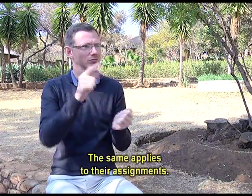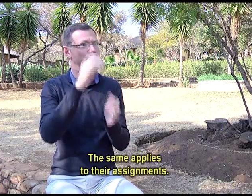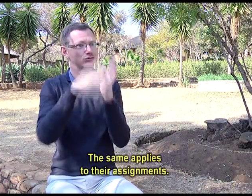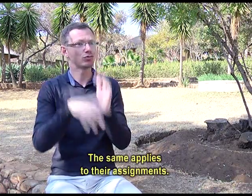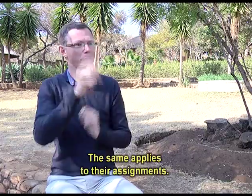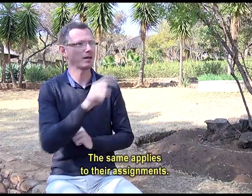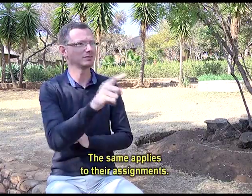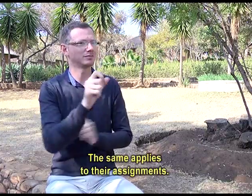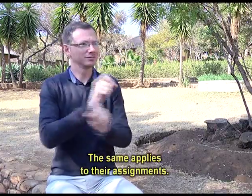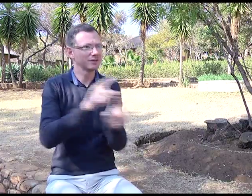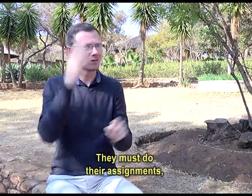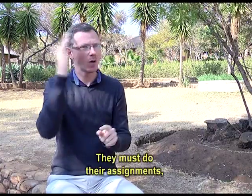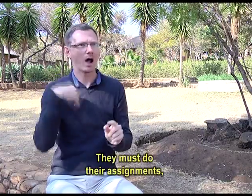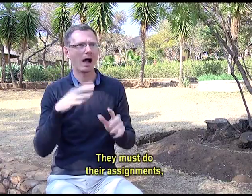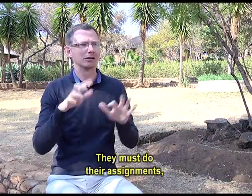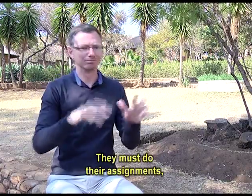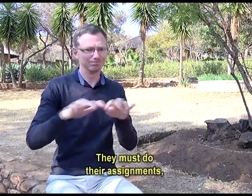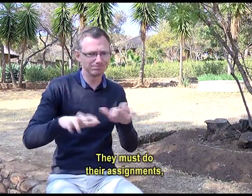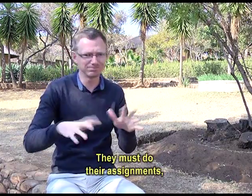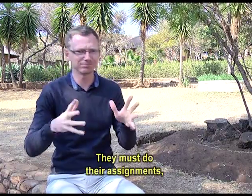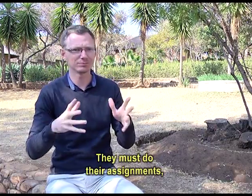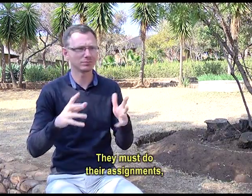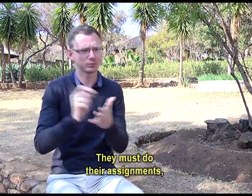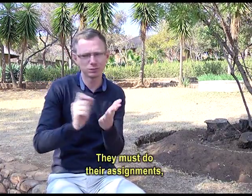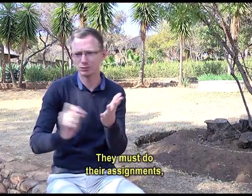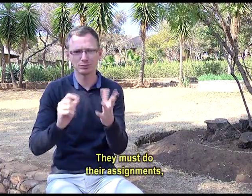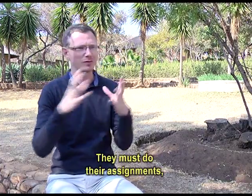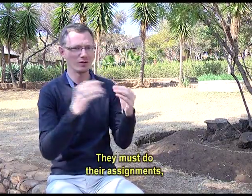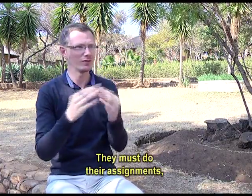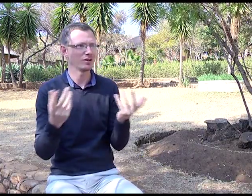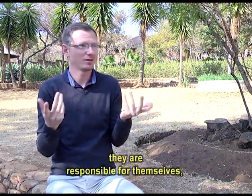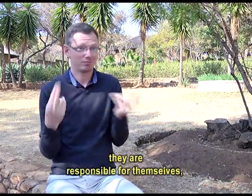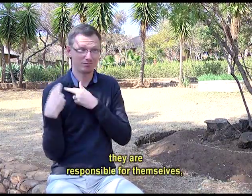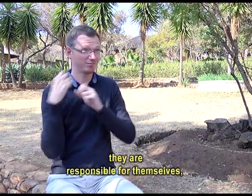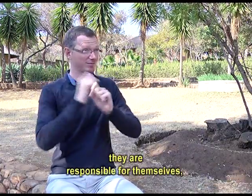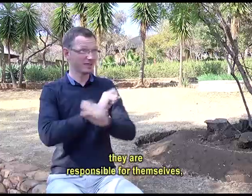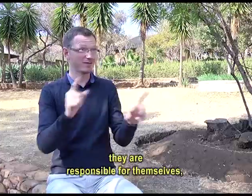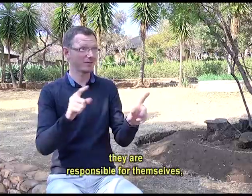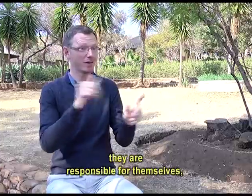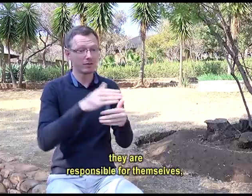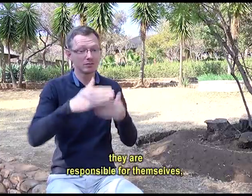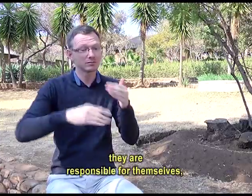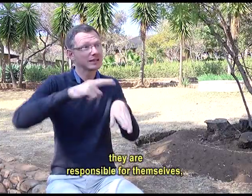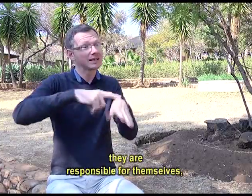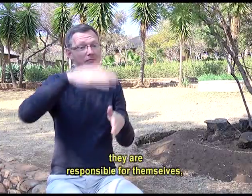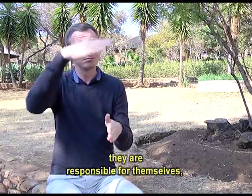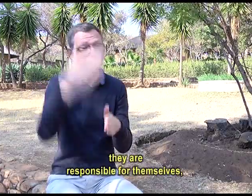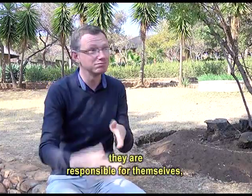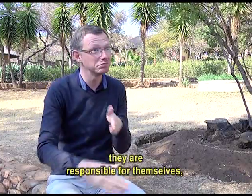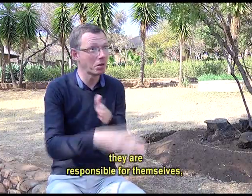to their assignments. They must do their assignments. They're responsible for themselves. If not, they'll get